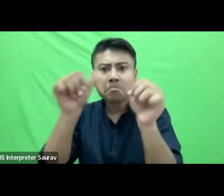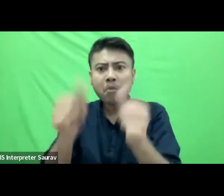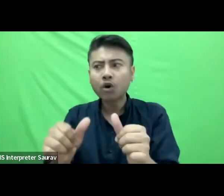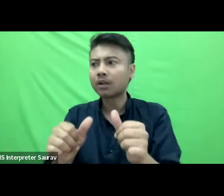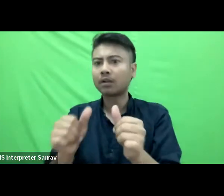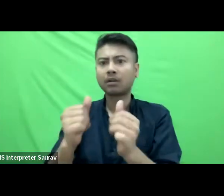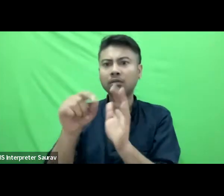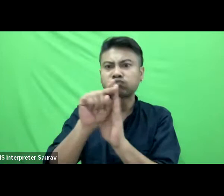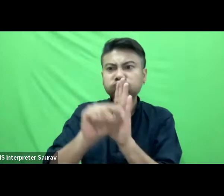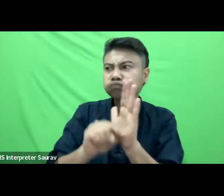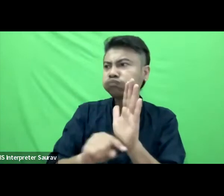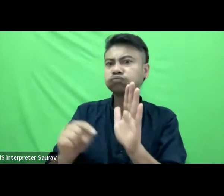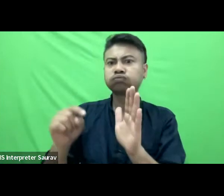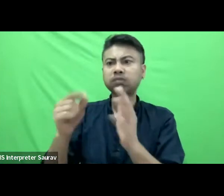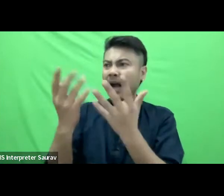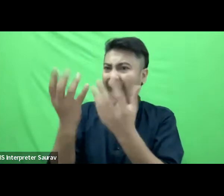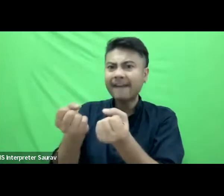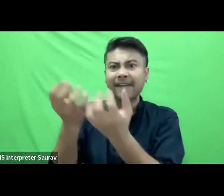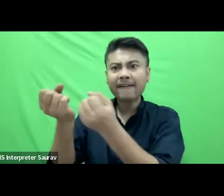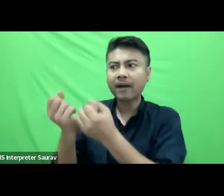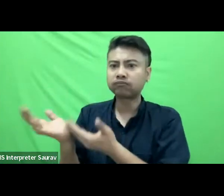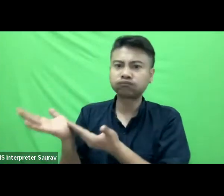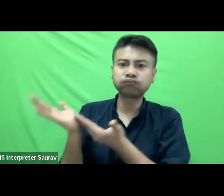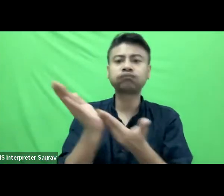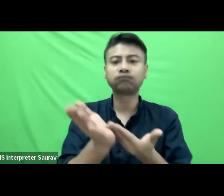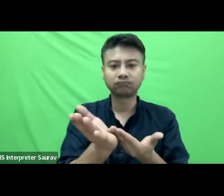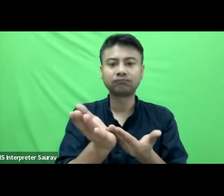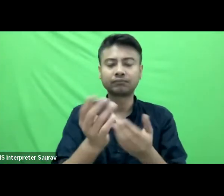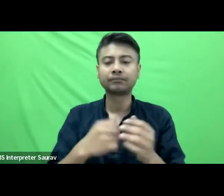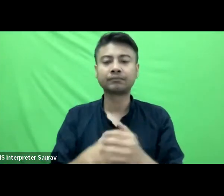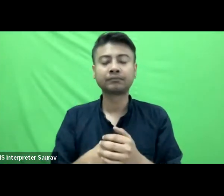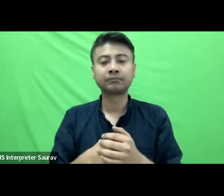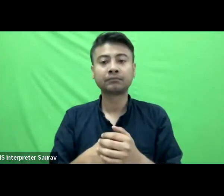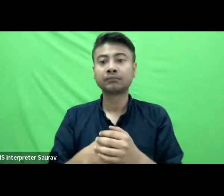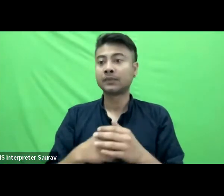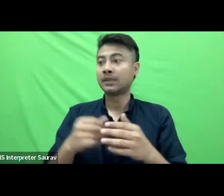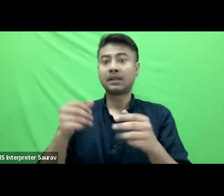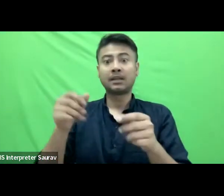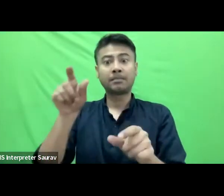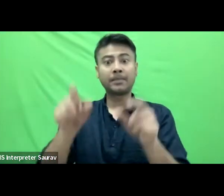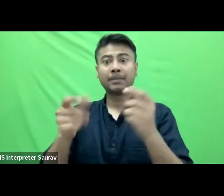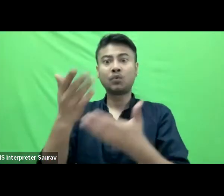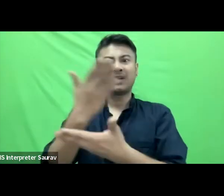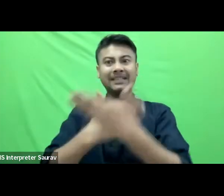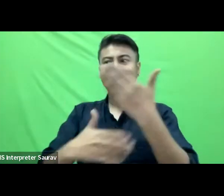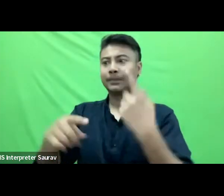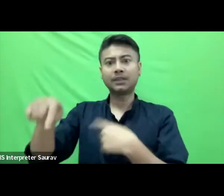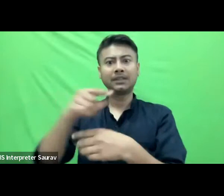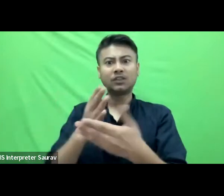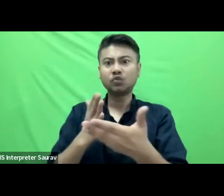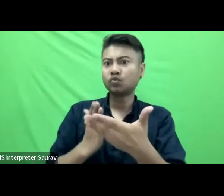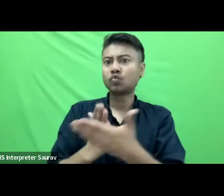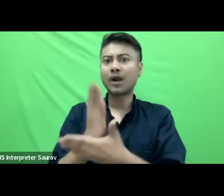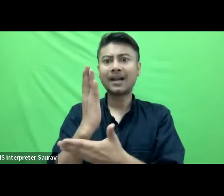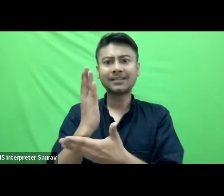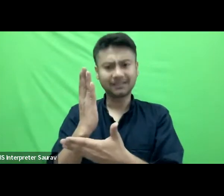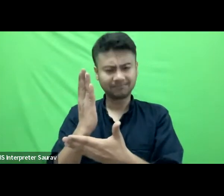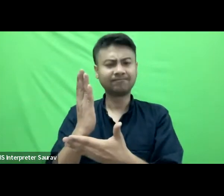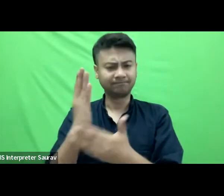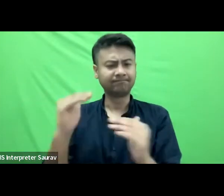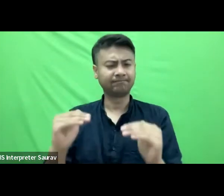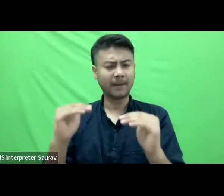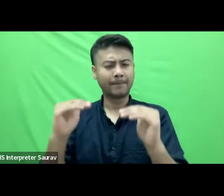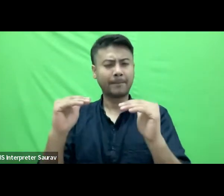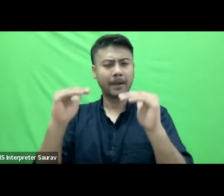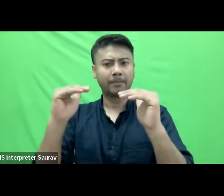progress in ensuring the rights of persons with disabilities, and there's so much good news to celebrate, and of course, there's